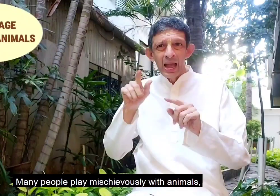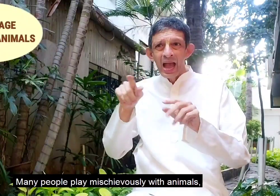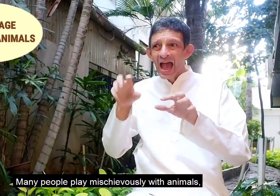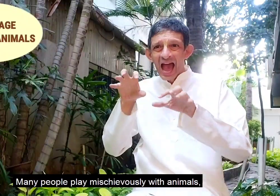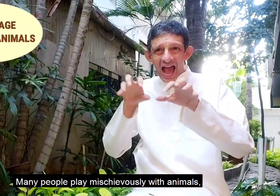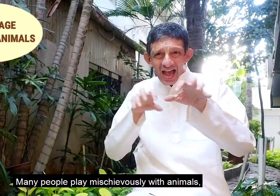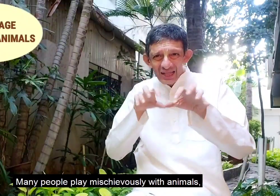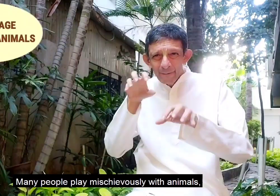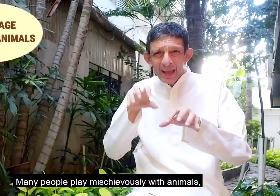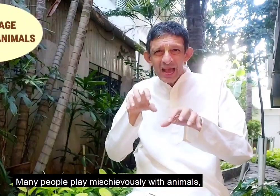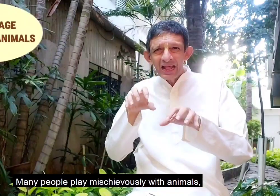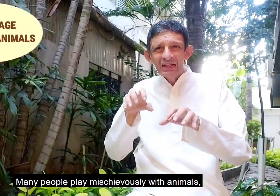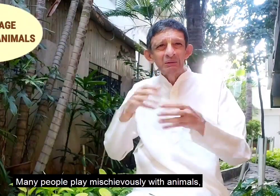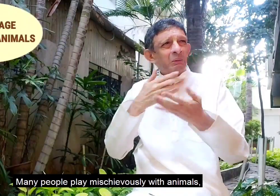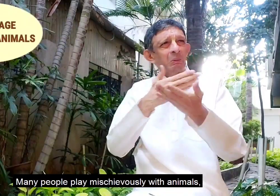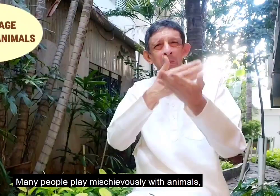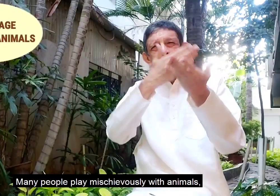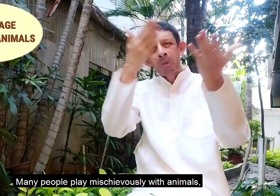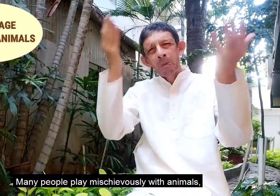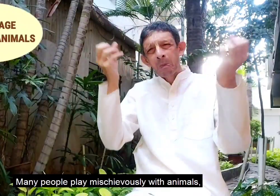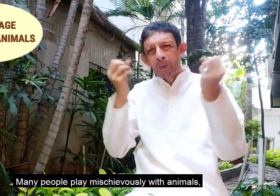Many people play mischievously with animals.